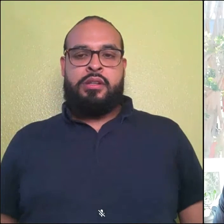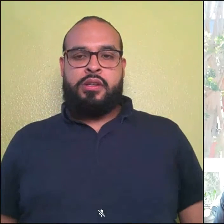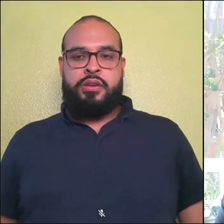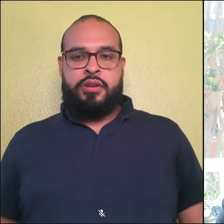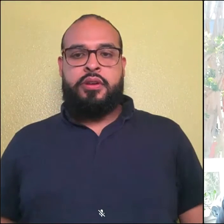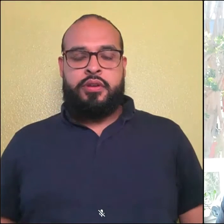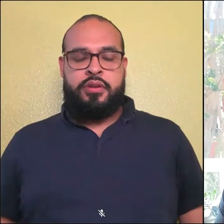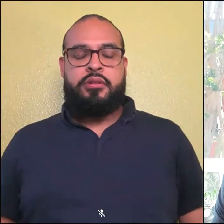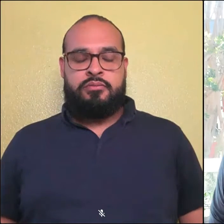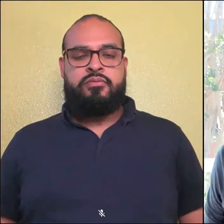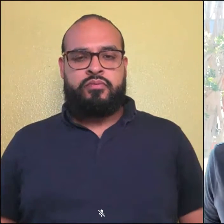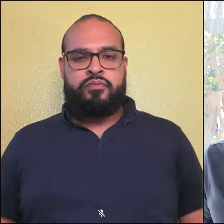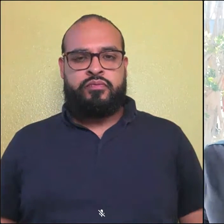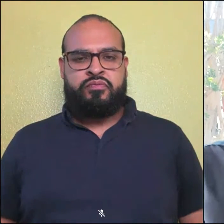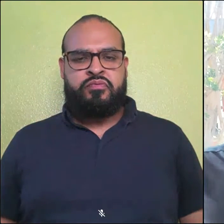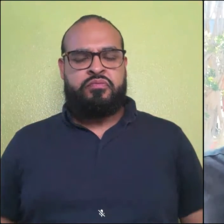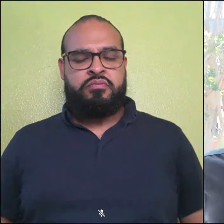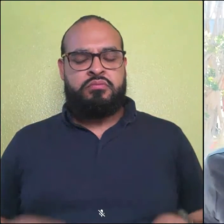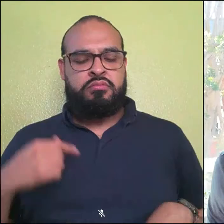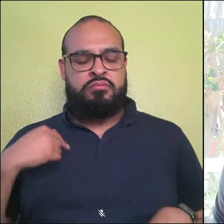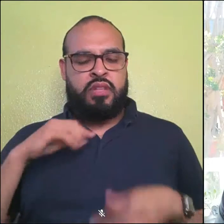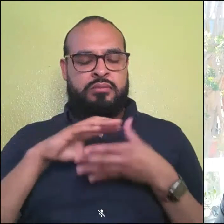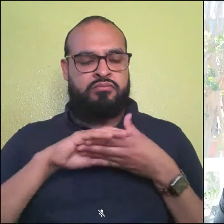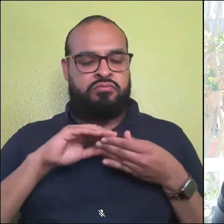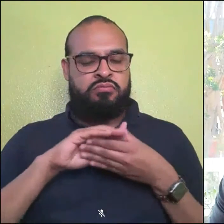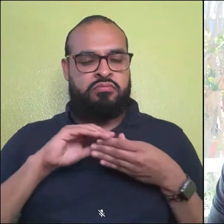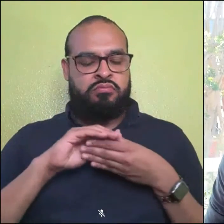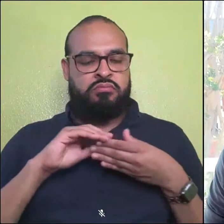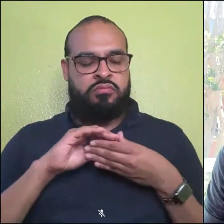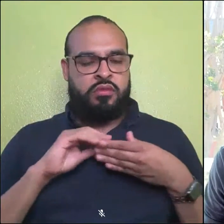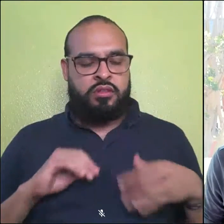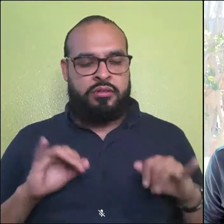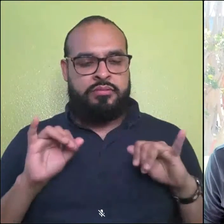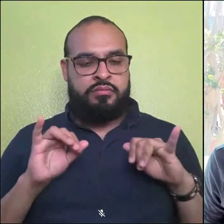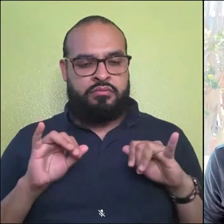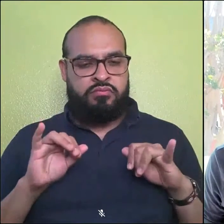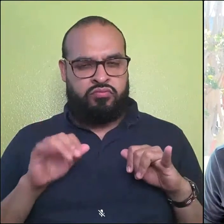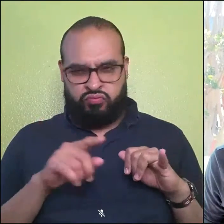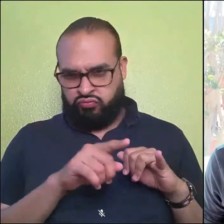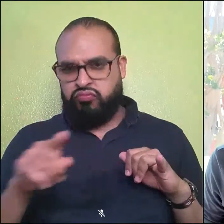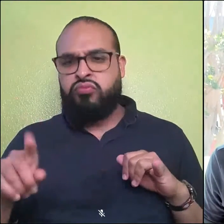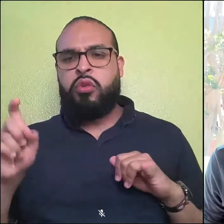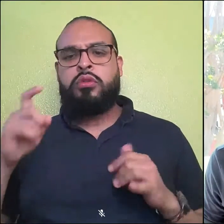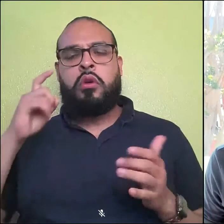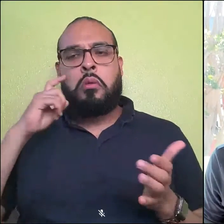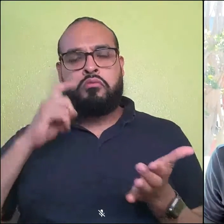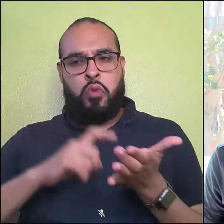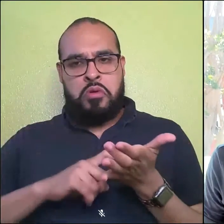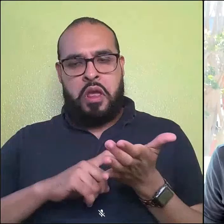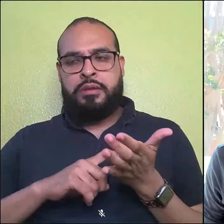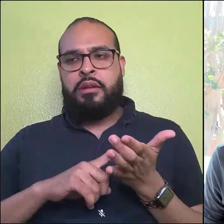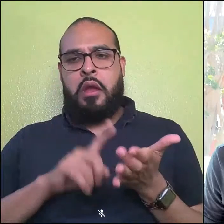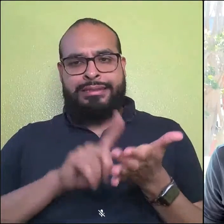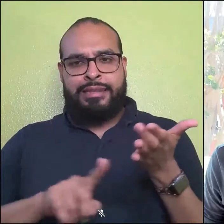And as I share that, maybe just checking in with your little boy and seeing how he feels. What's